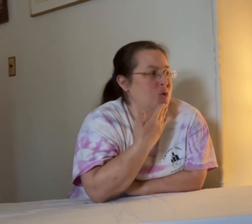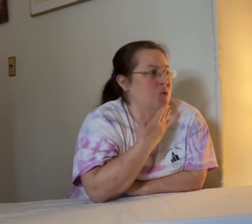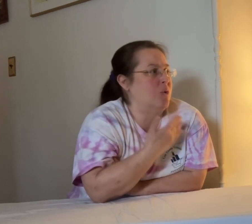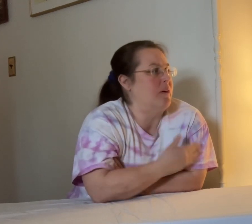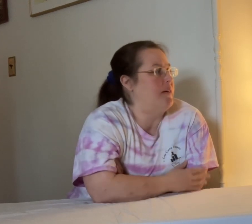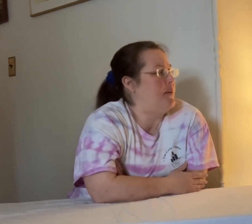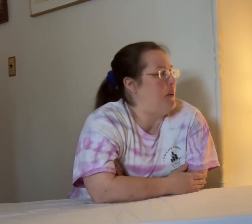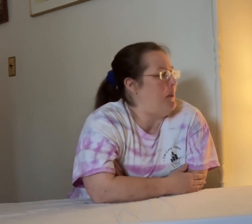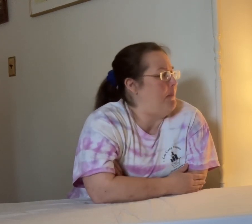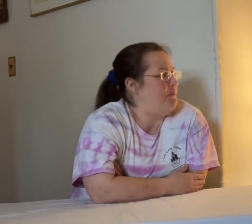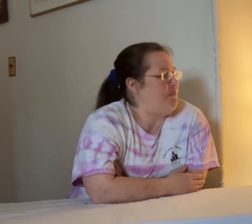too.